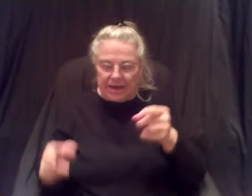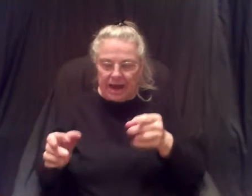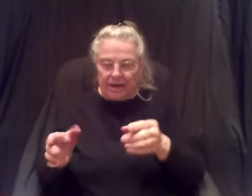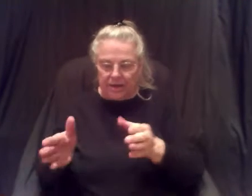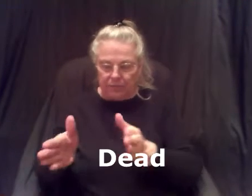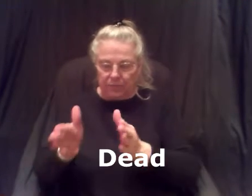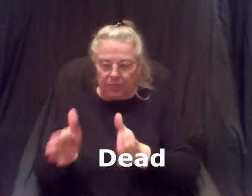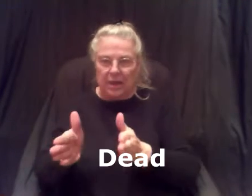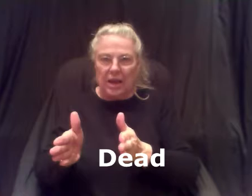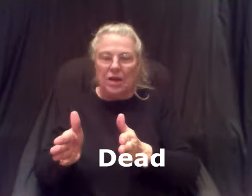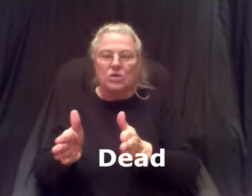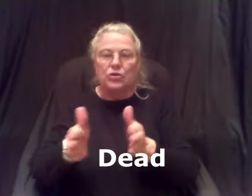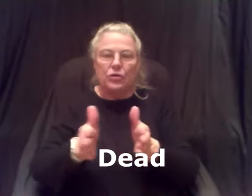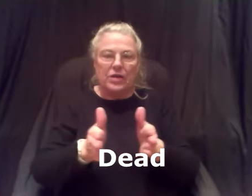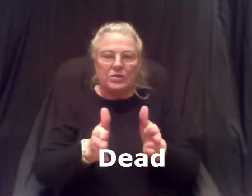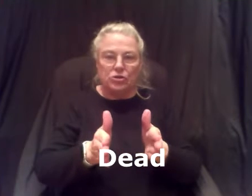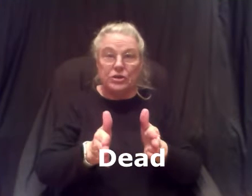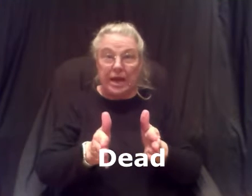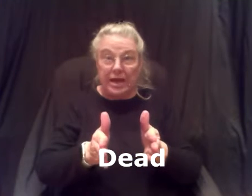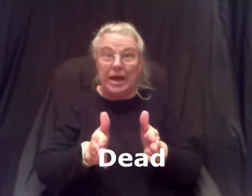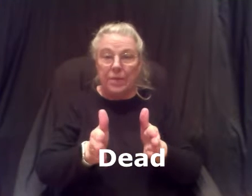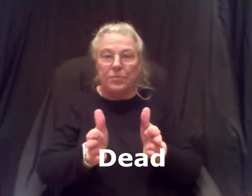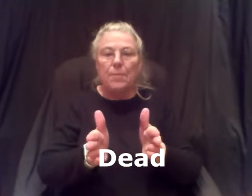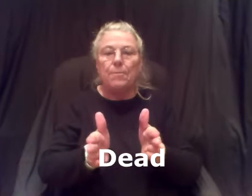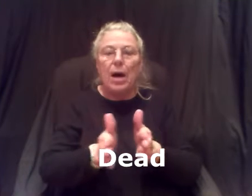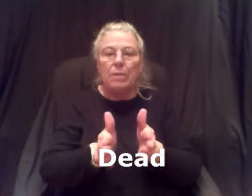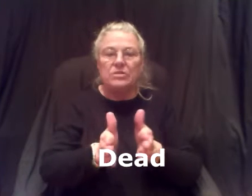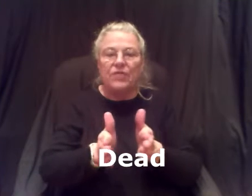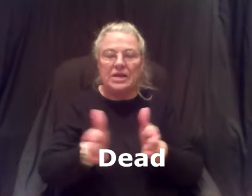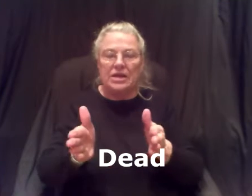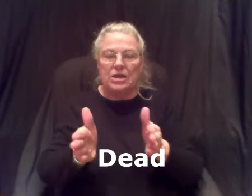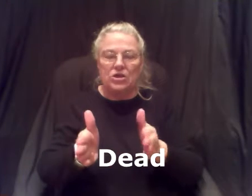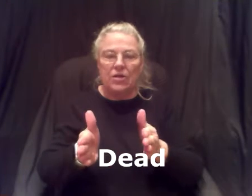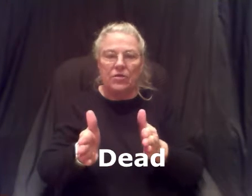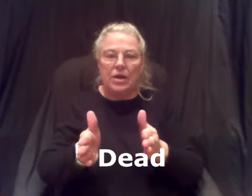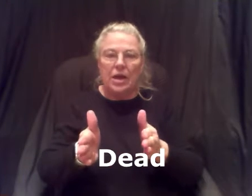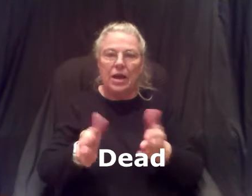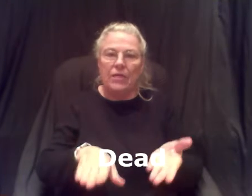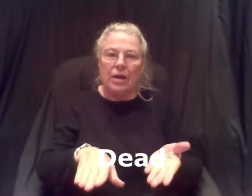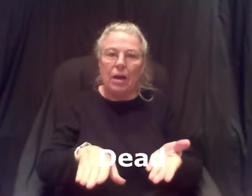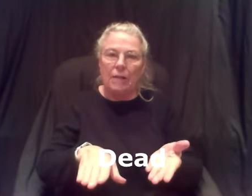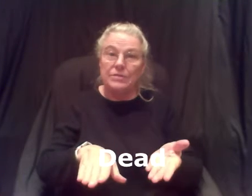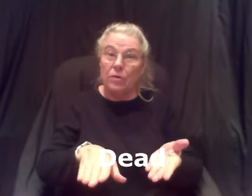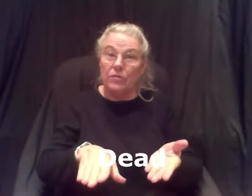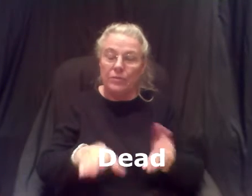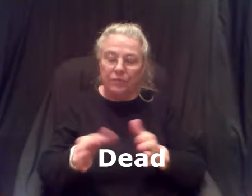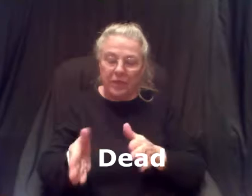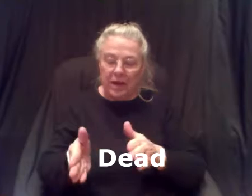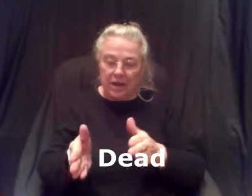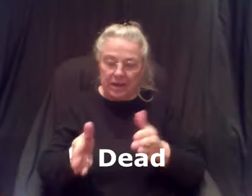Dead. 2 things are standing up, palms facing each other, and they collapse over.